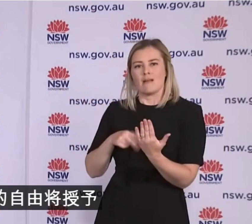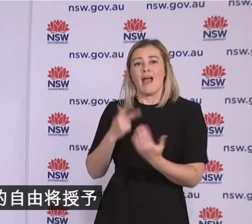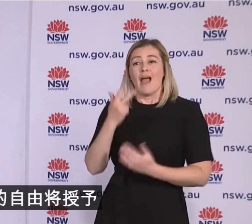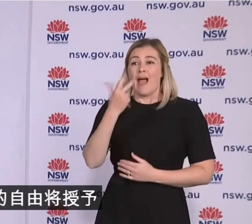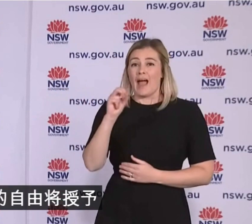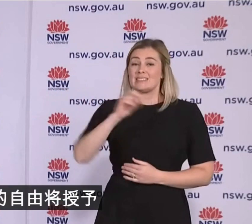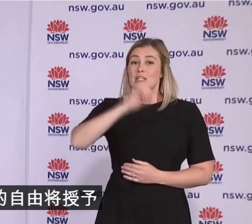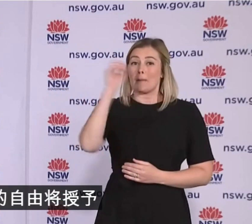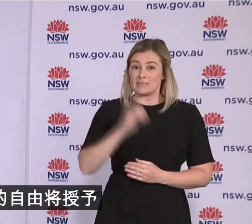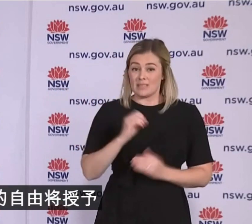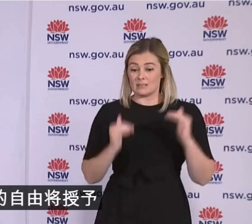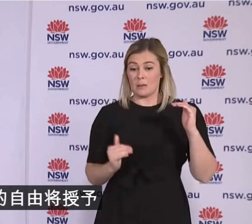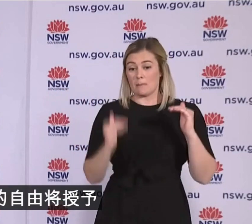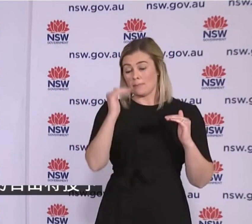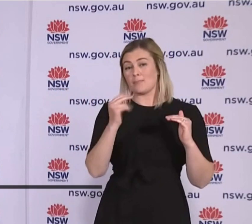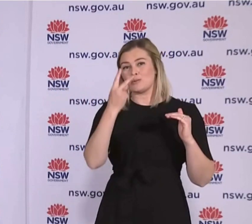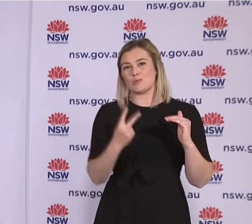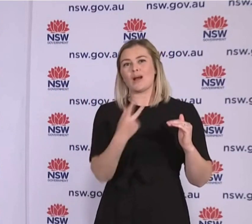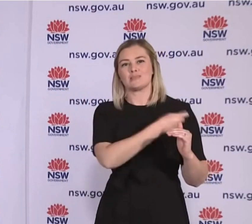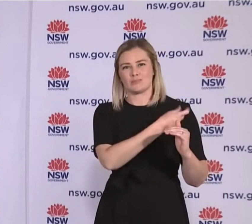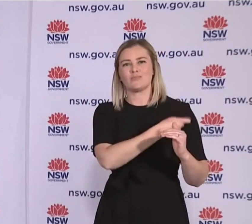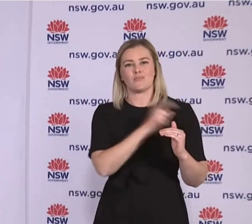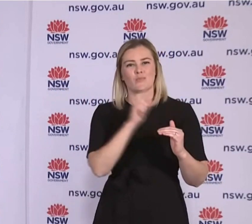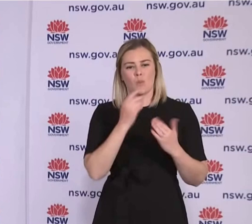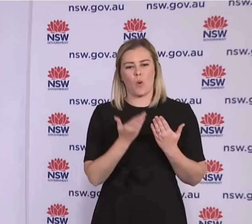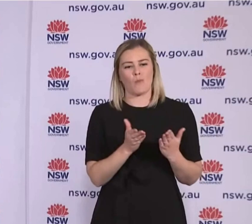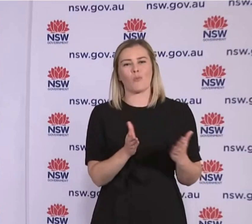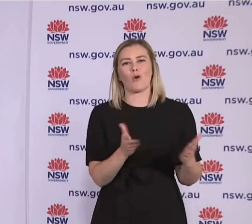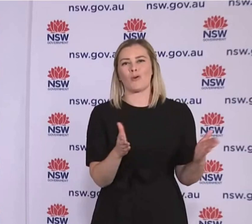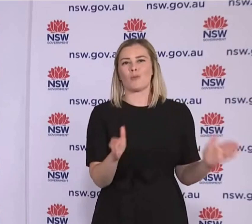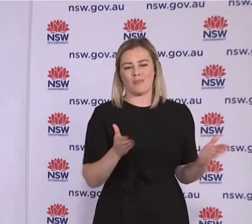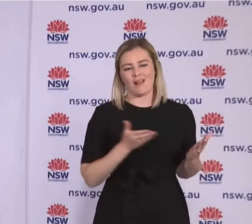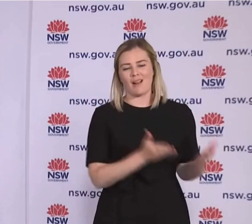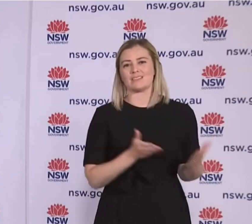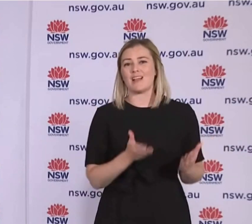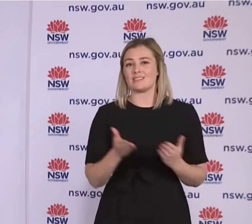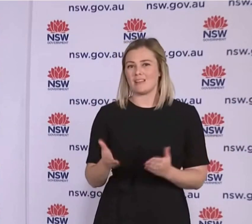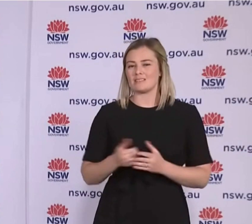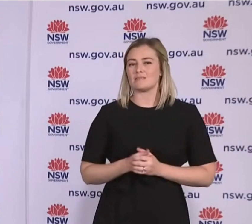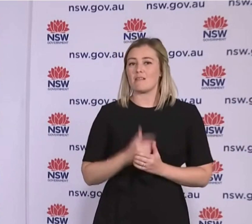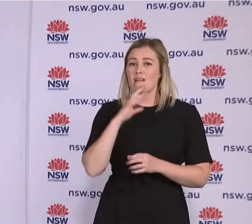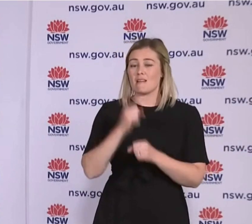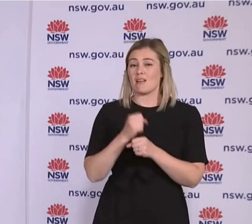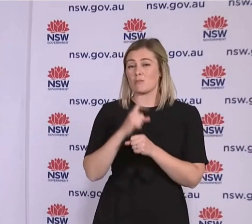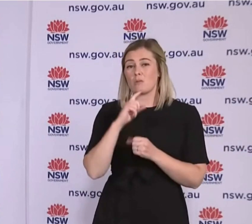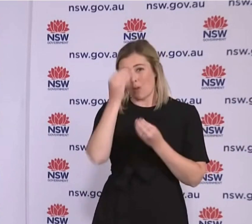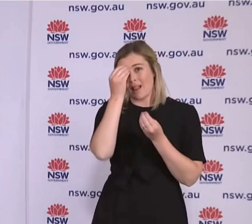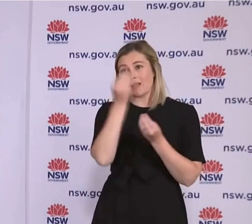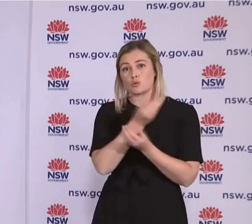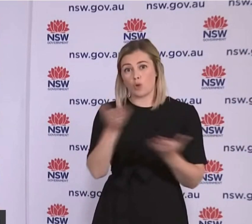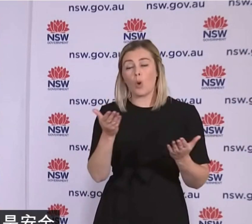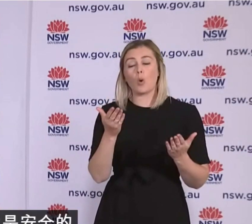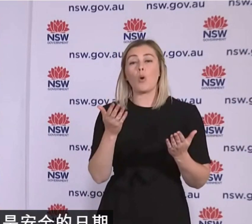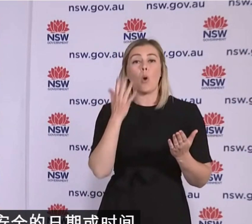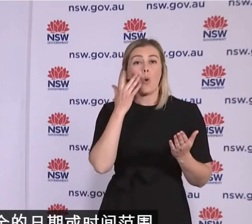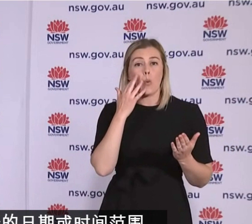for people who are fully vaccinated, and the government will let everybody know the date or the time frame where health advice says